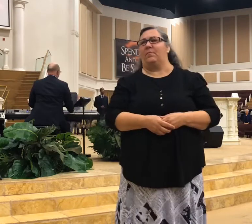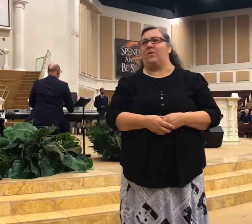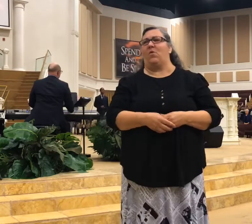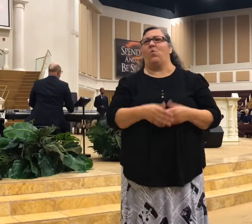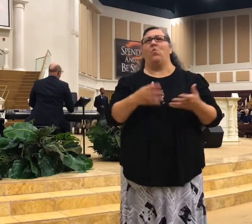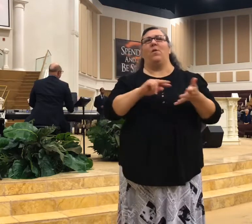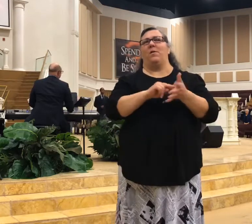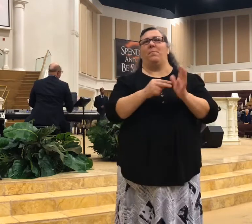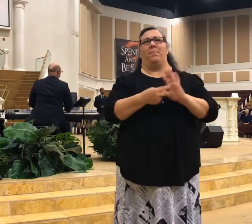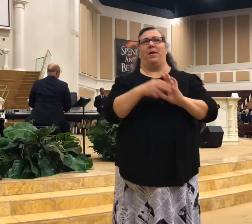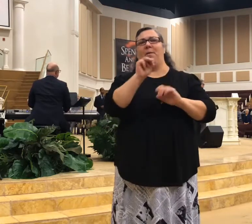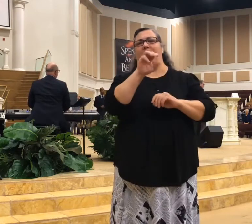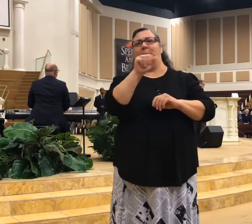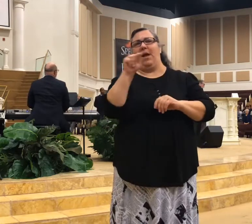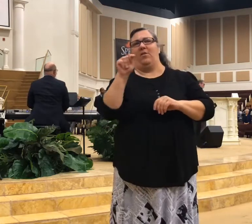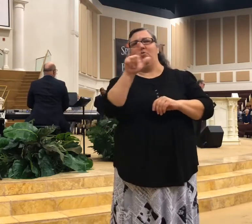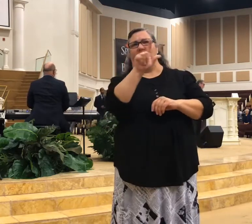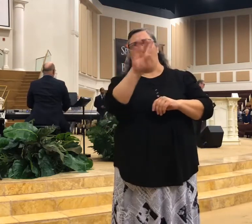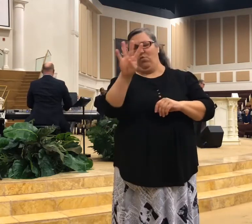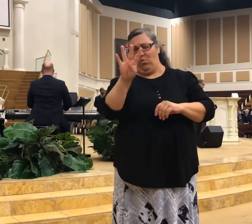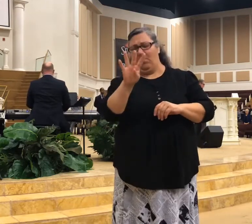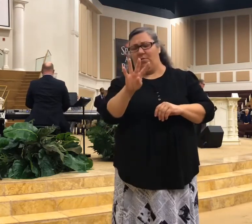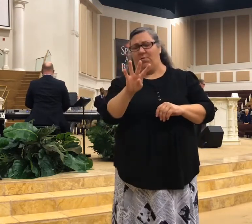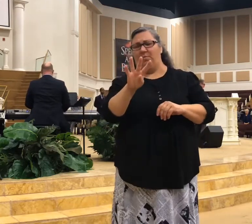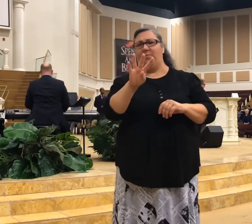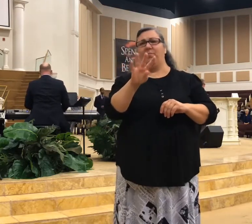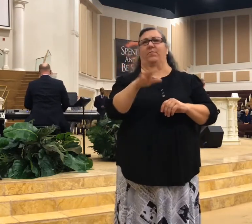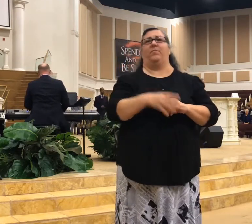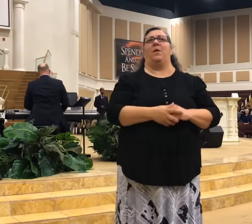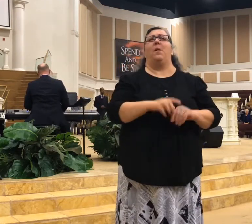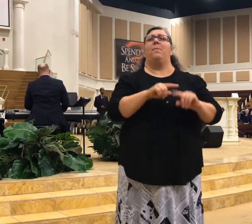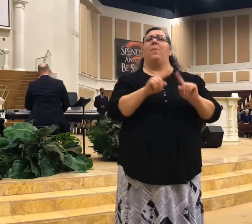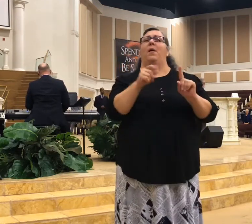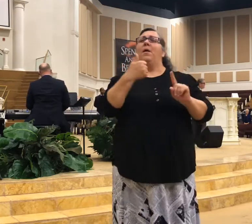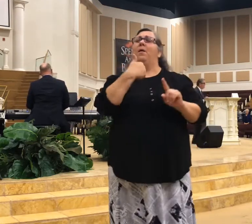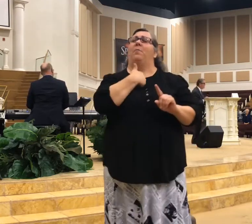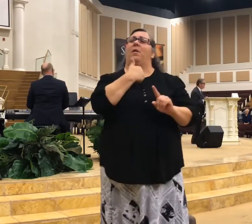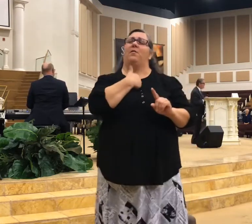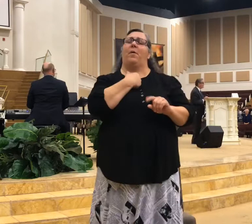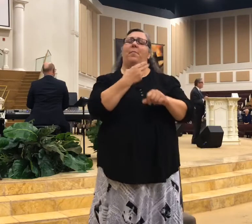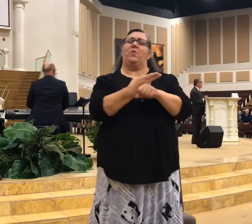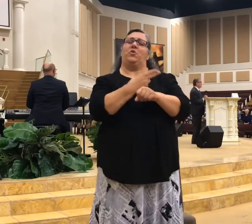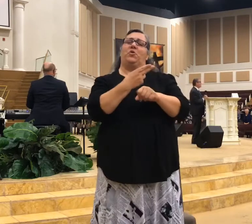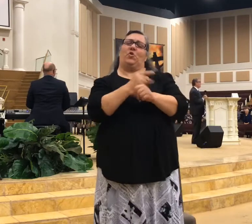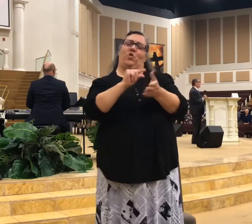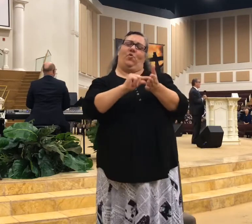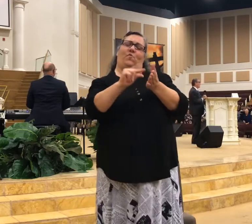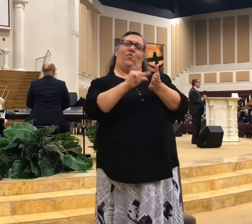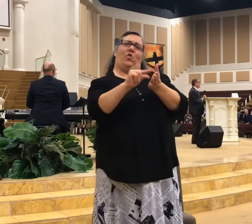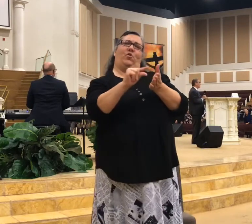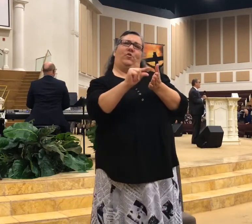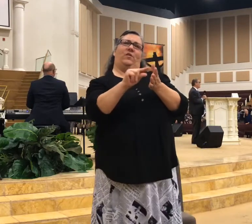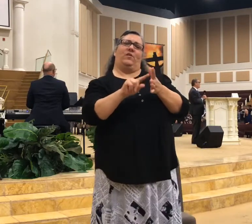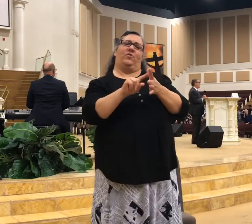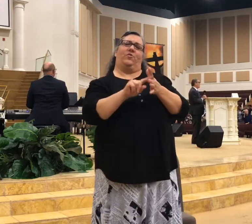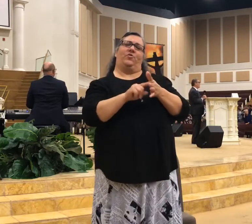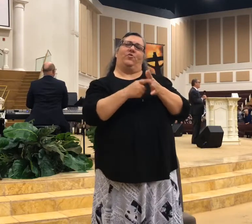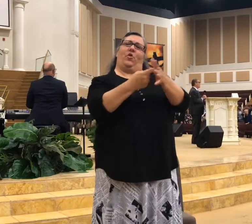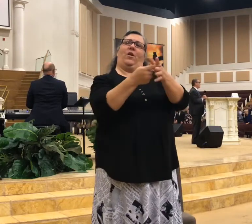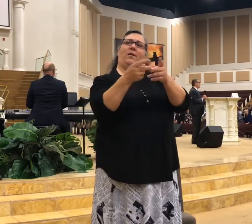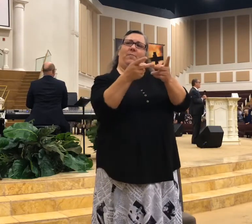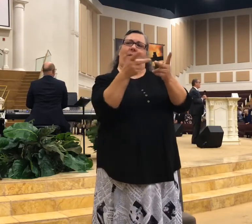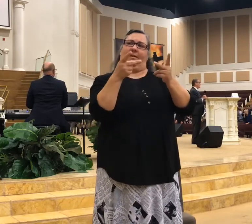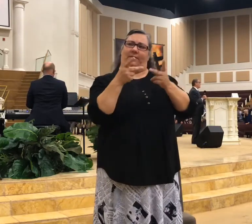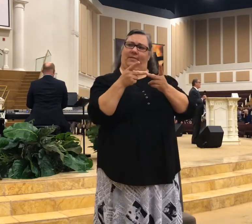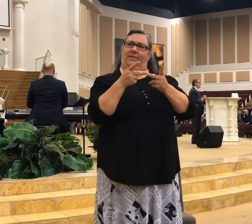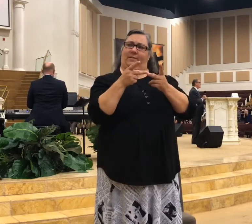of this 24th chapter of the book of Matthew. But I'm going to use this as a launching